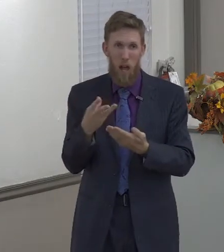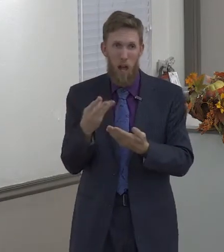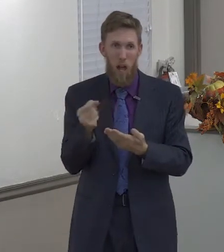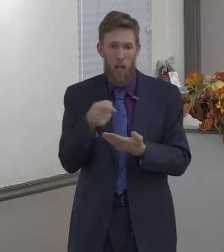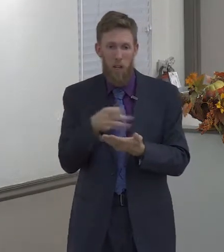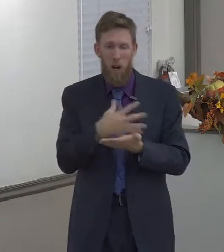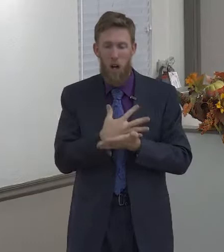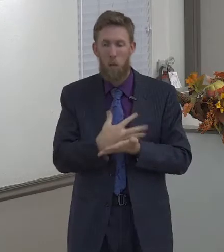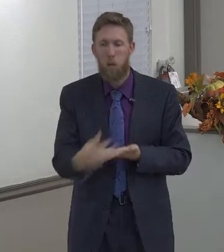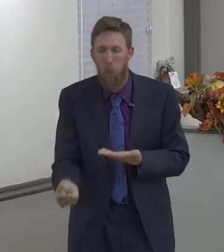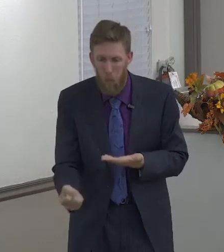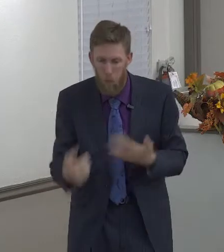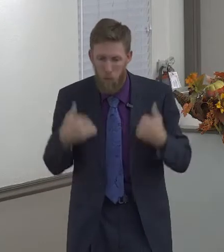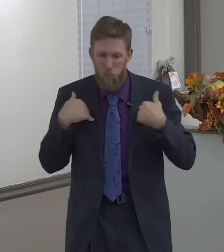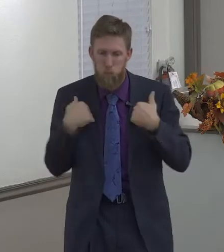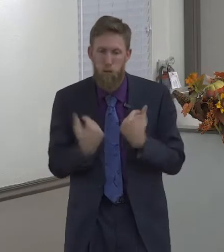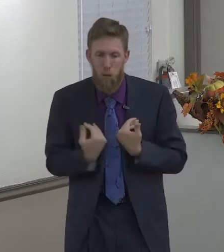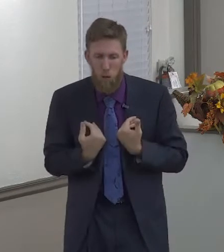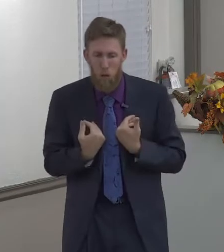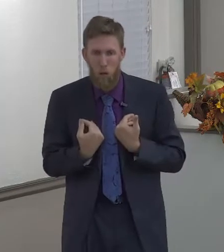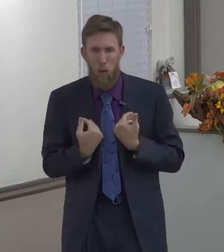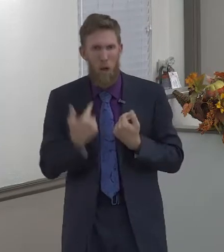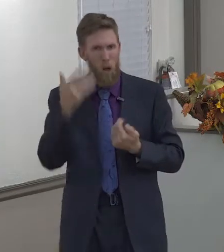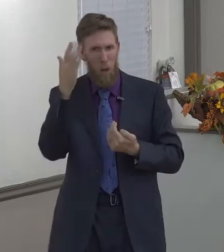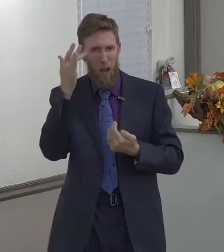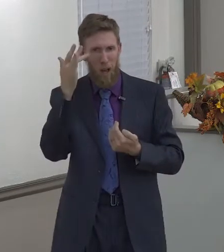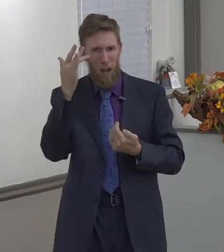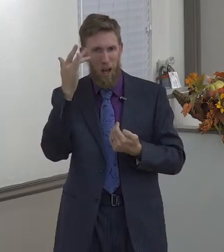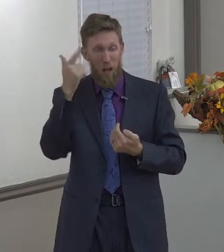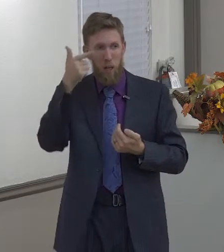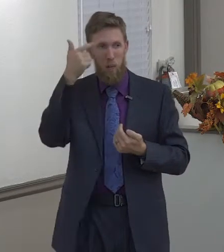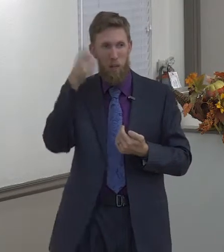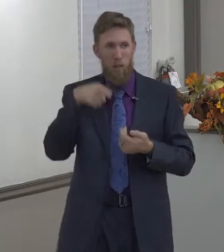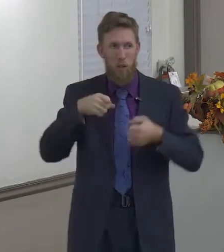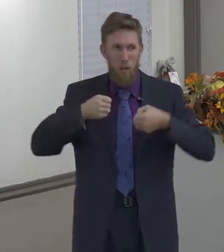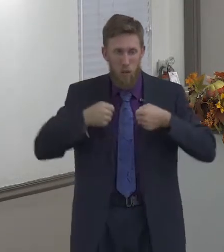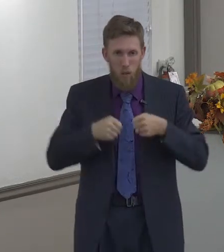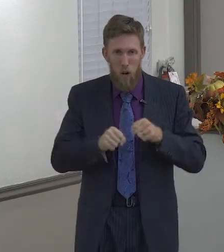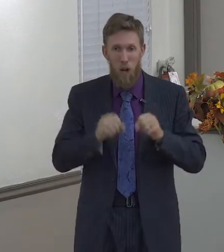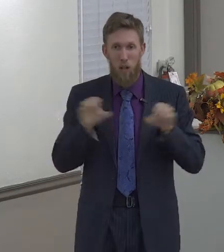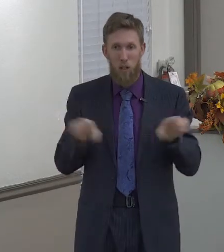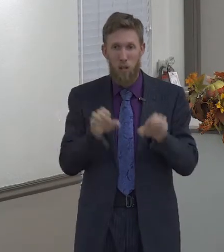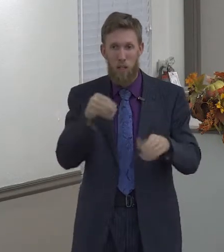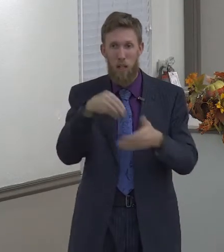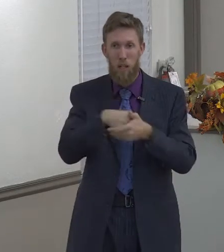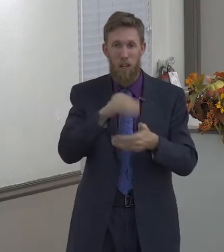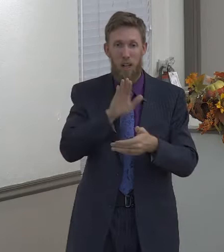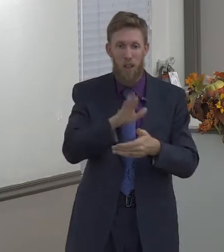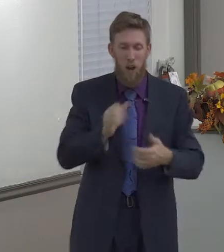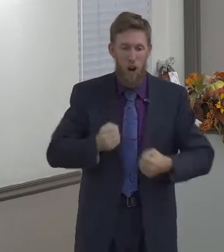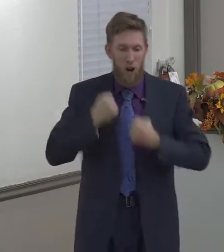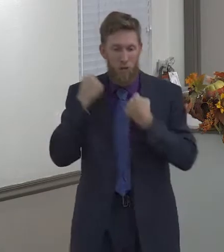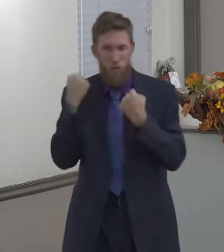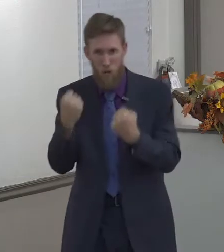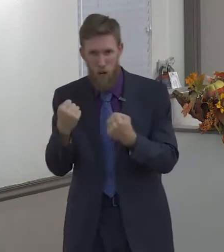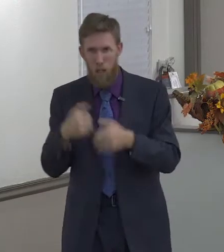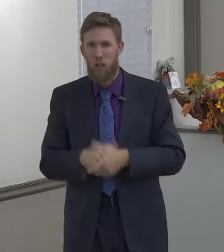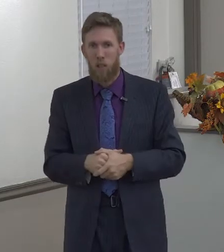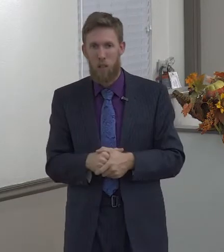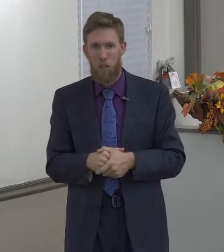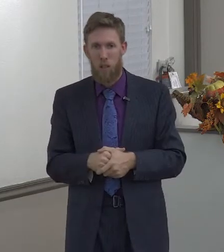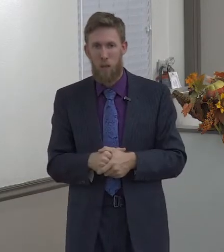own strength. They didn't realize, yeah, maybe it's just teaching 4s and 5s. Maybe you're handed curriculum and all you got